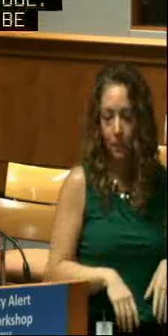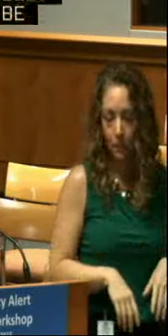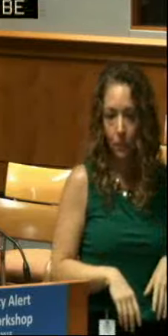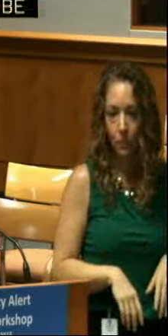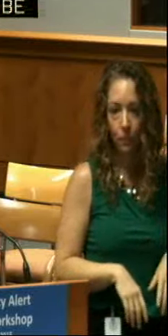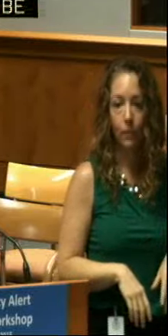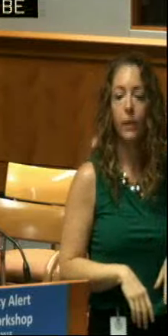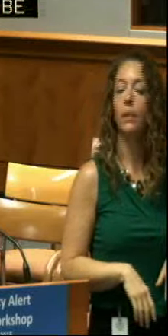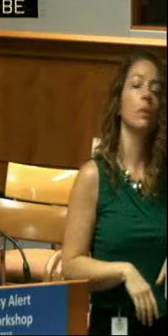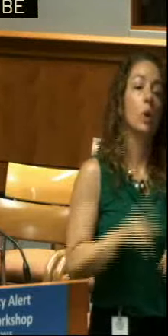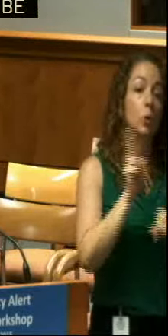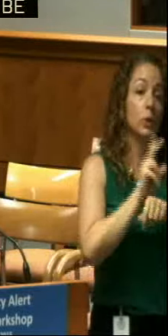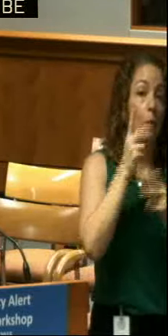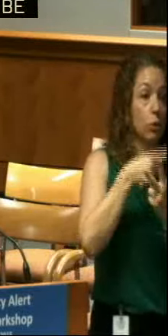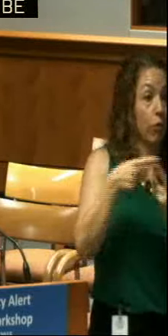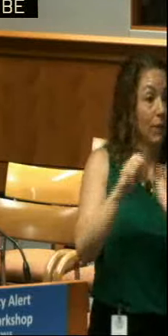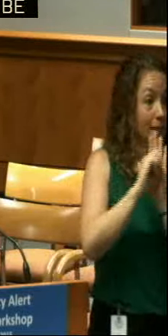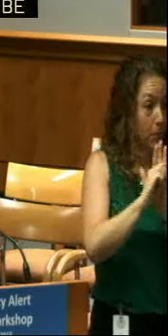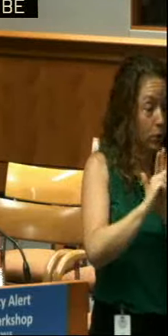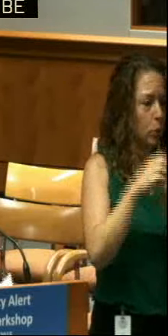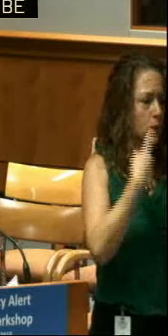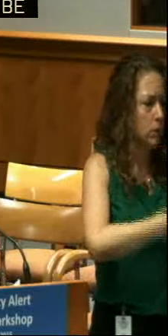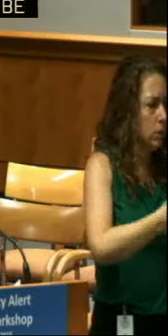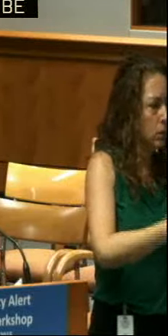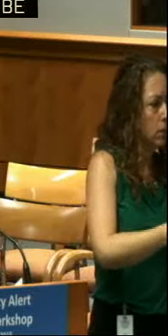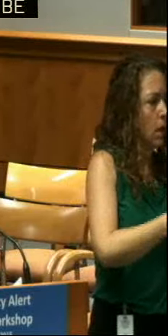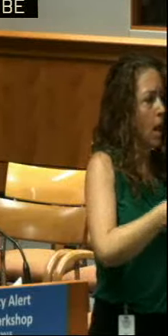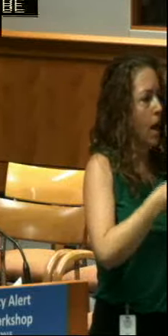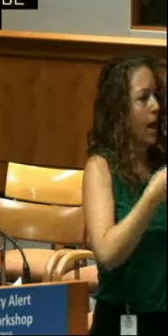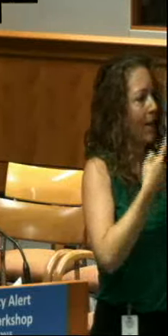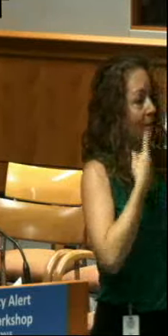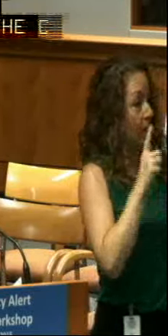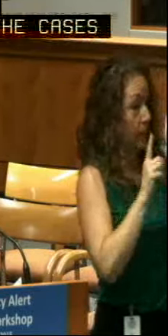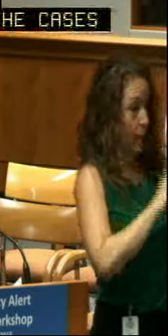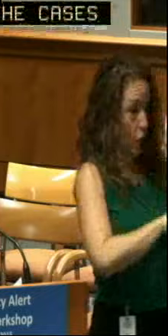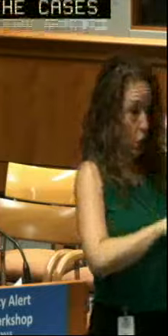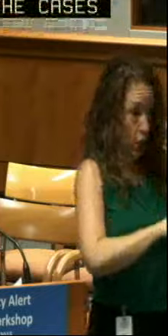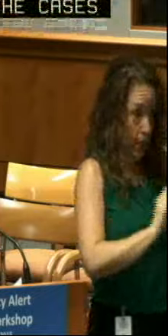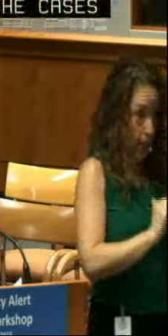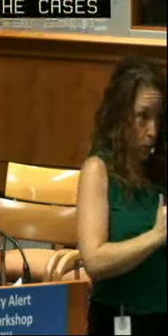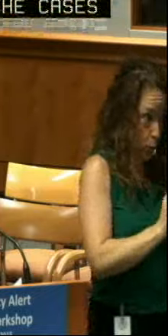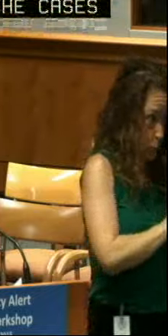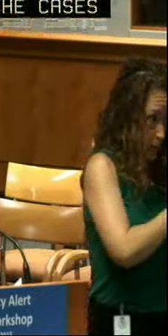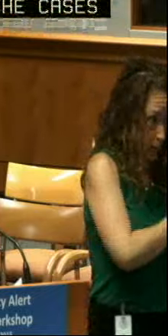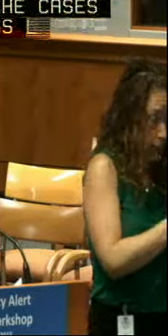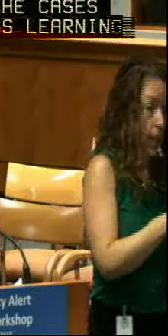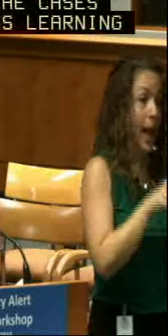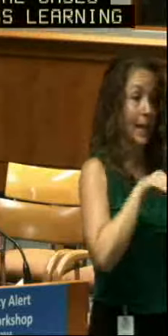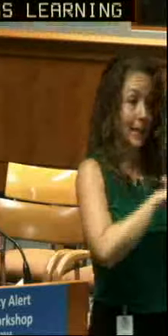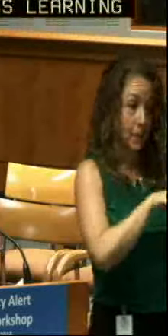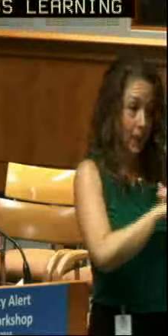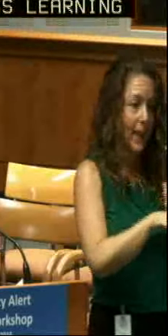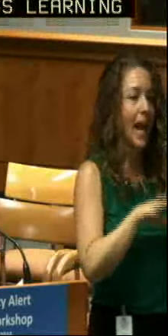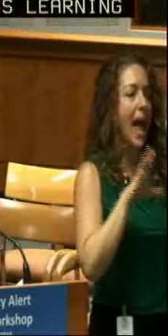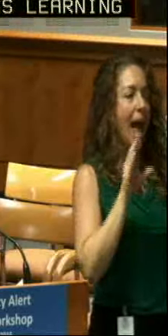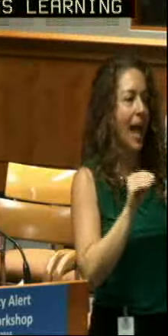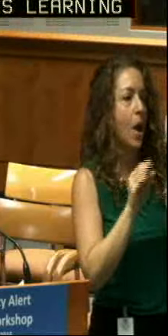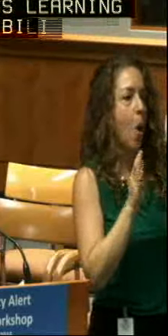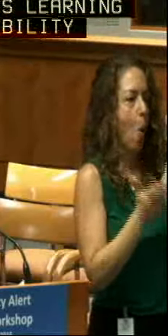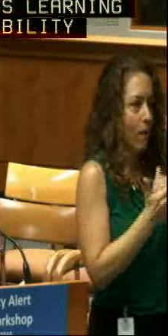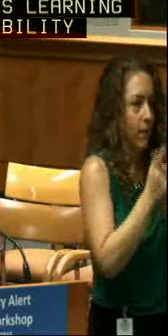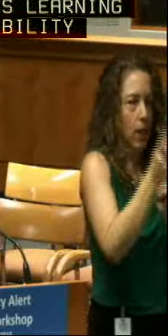alerting effectiveness, accessibility, respectively, and I'd add that imagination thing. Get us all going on the art of the could